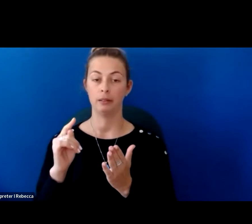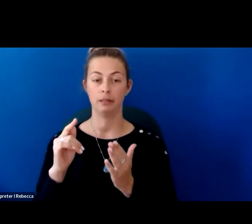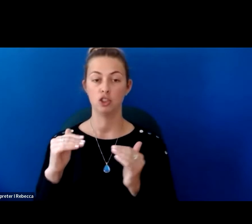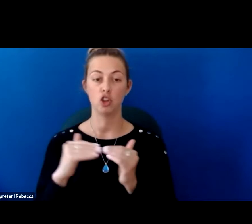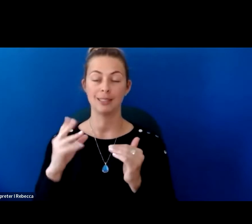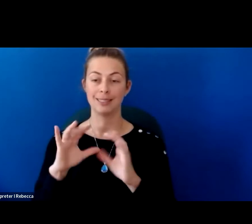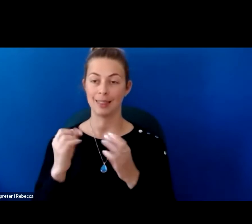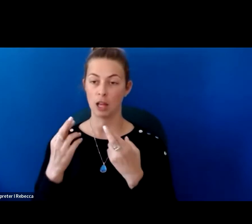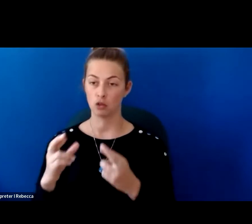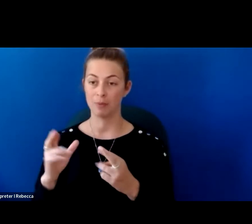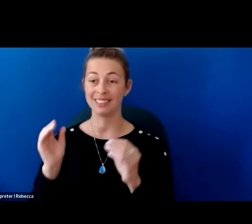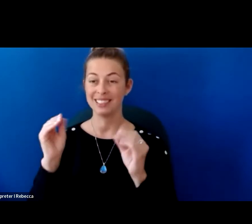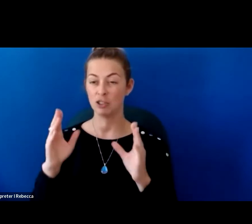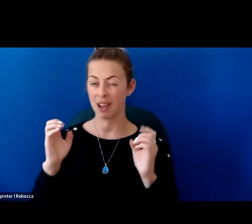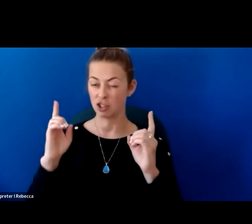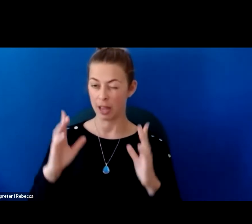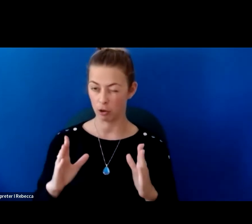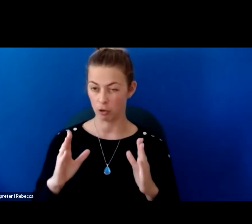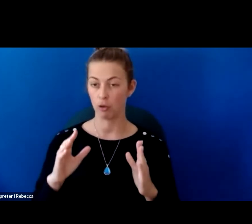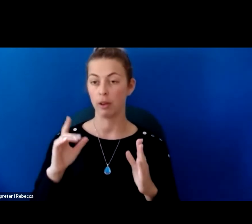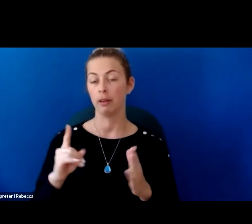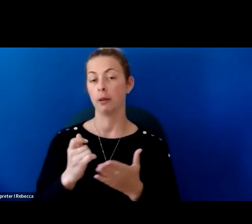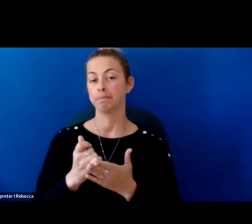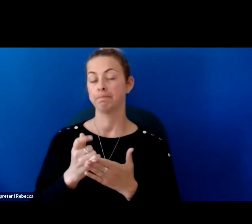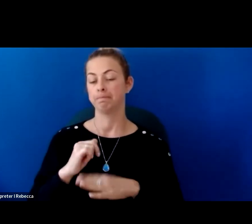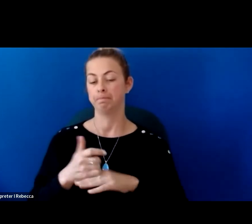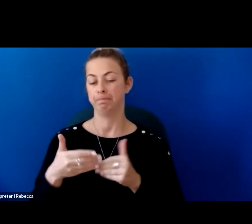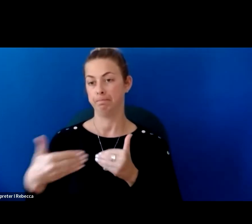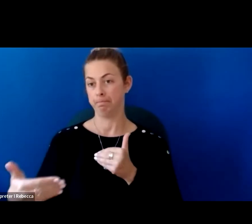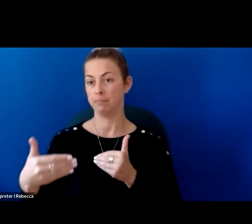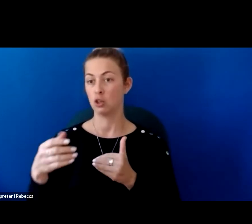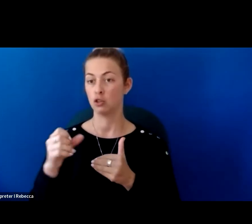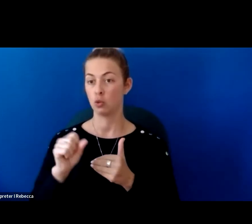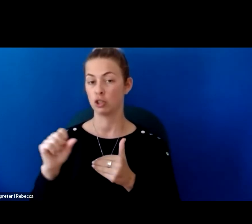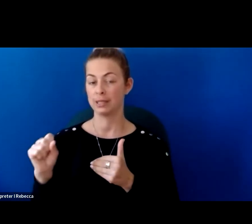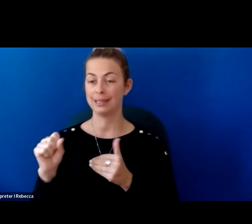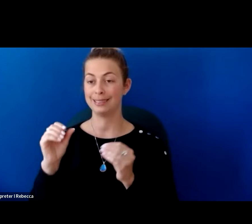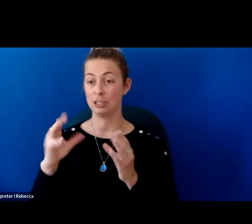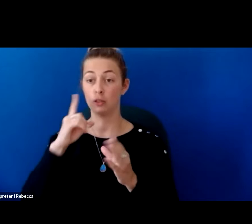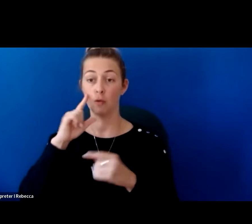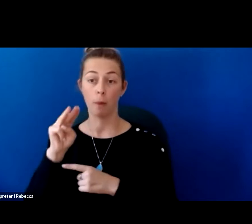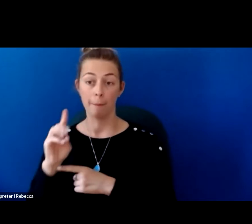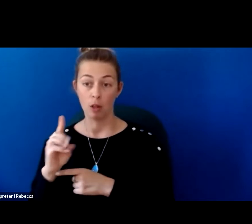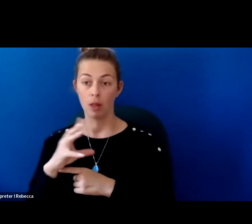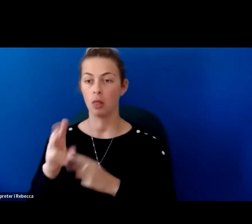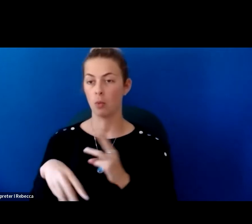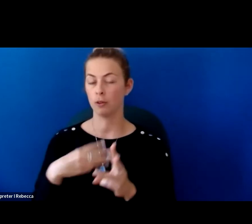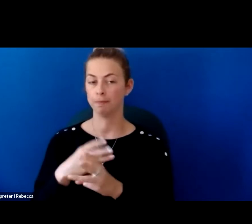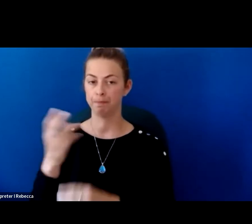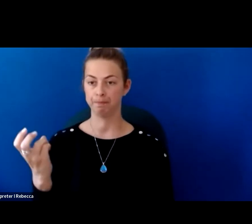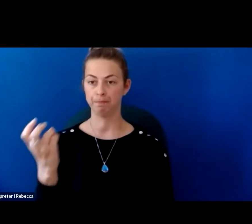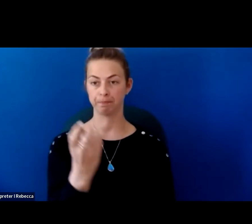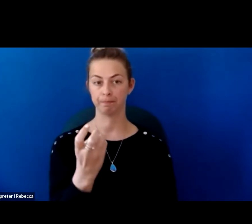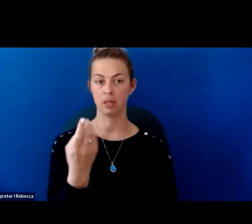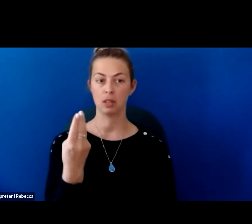a teacher educator, he helps to build the next generation of social studies teachers for Maryland and the world. Seated next to him is